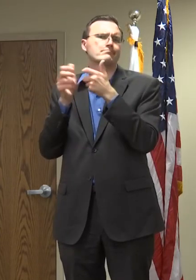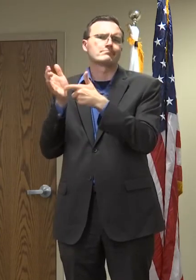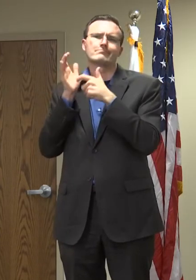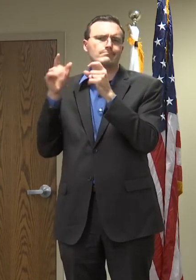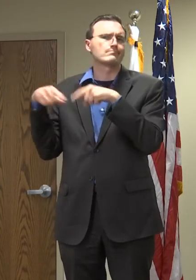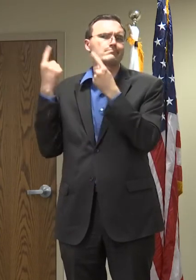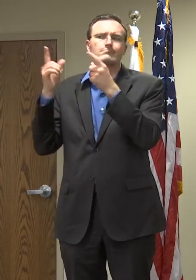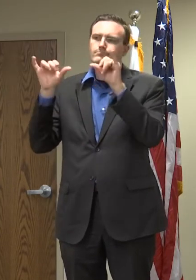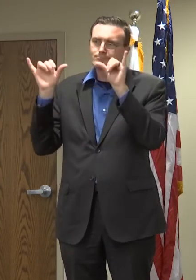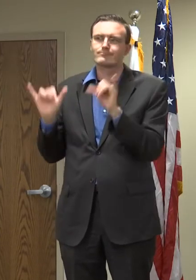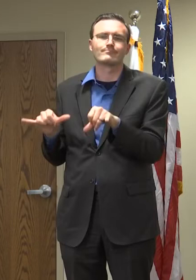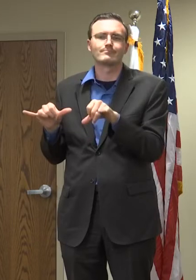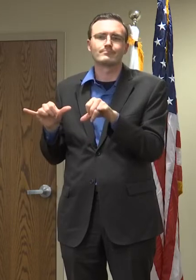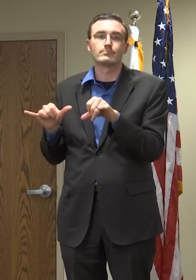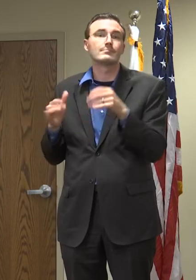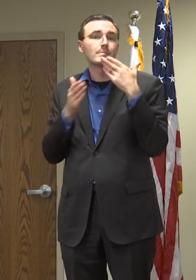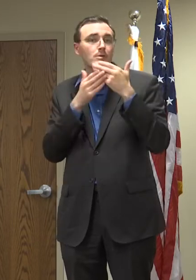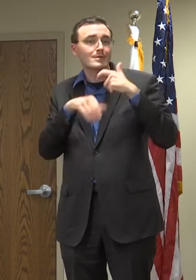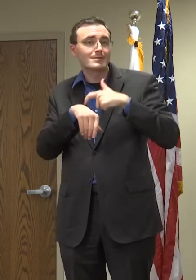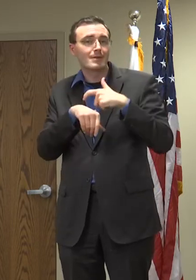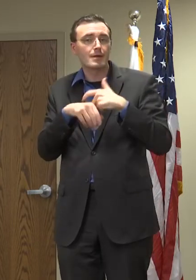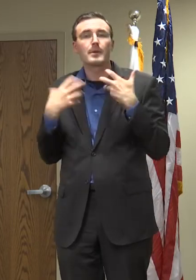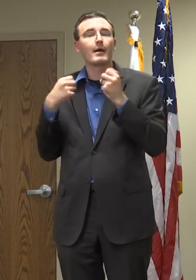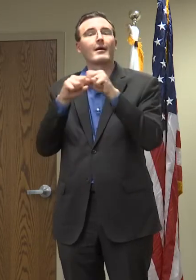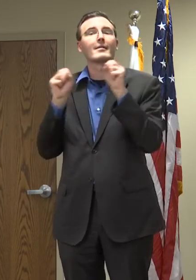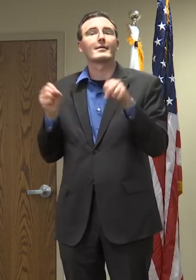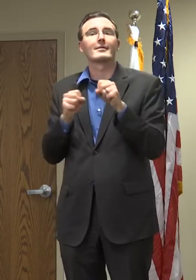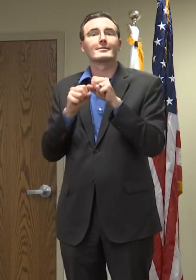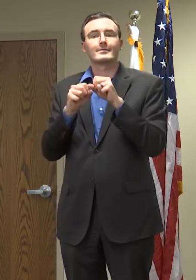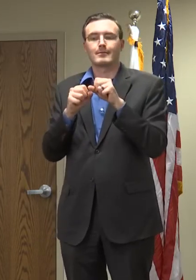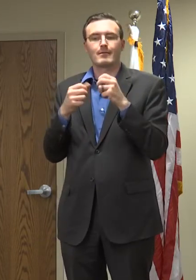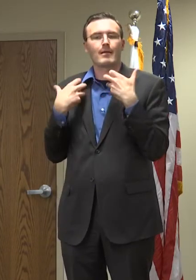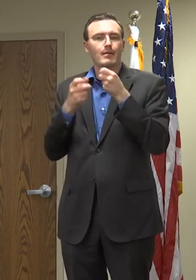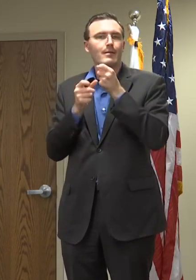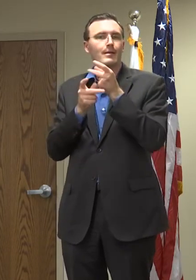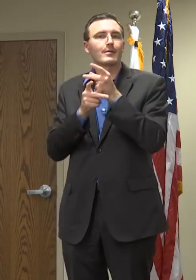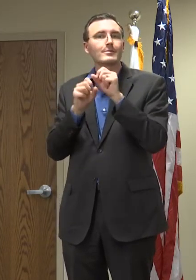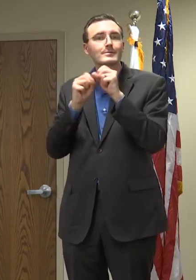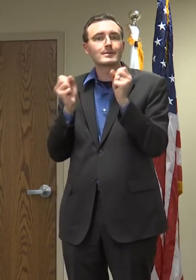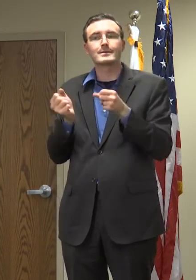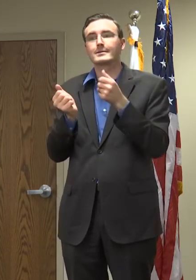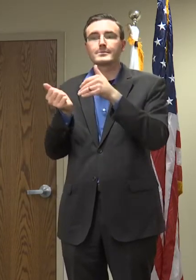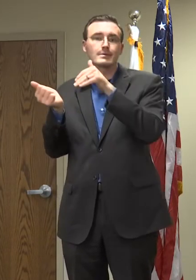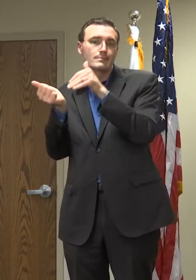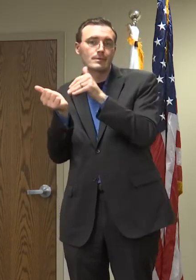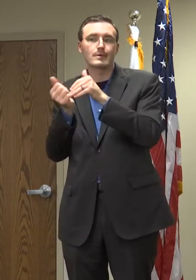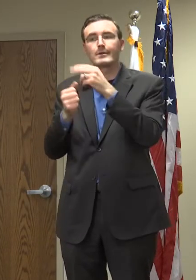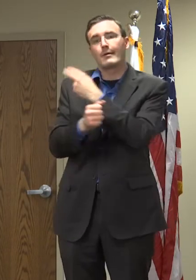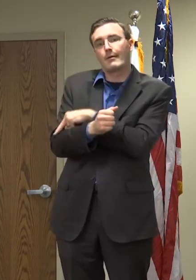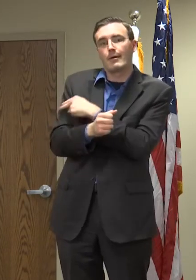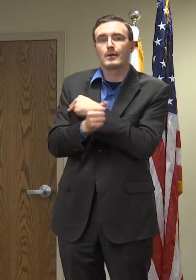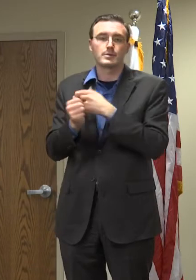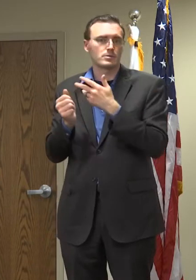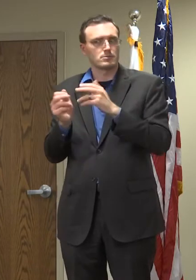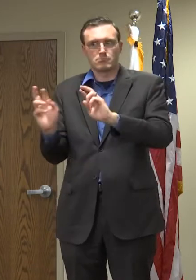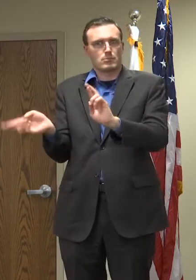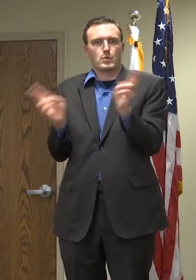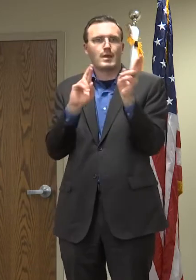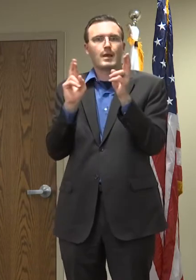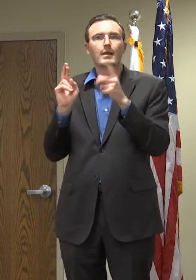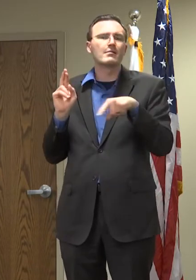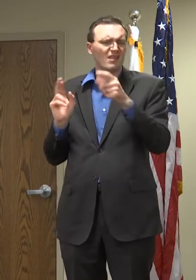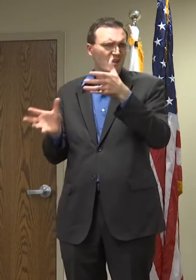Healthcare systems are able, open, and ready. They're COVID. They know how to handle this. So schedule those appointments